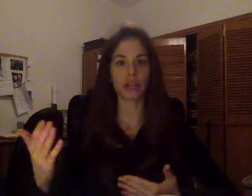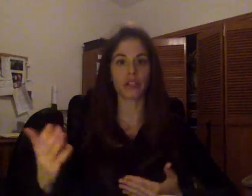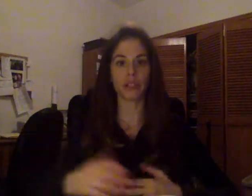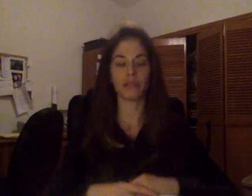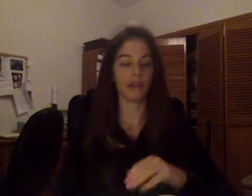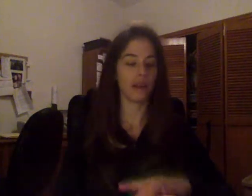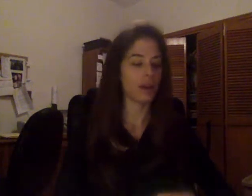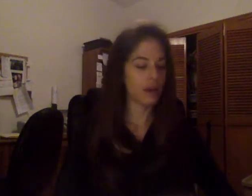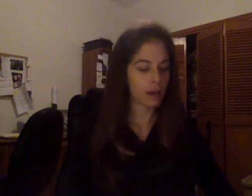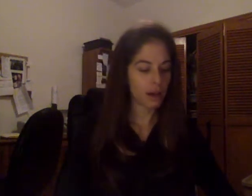direction.